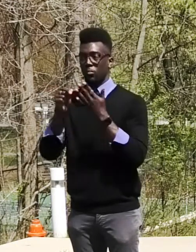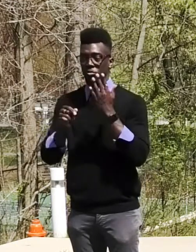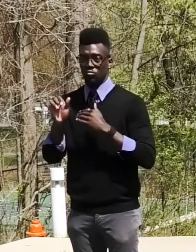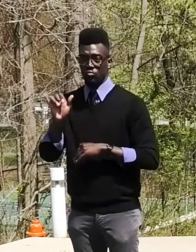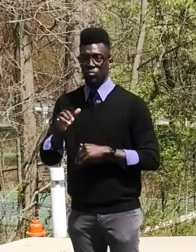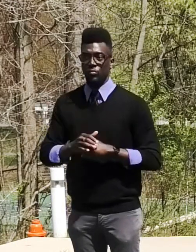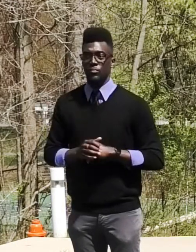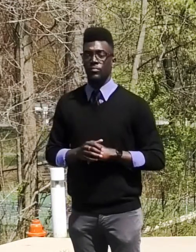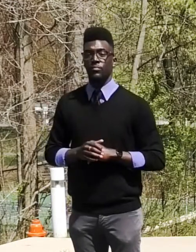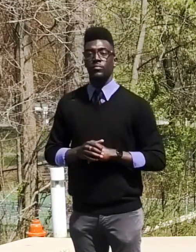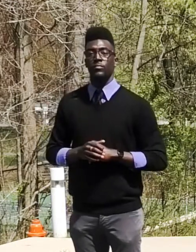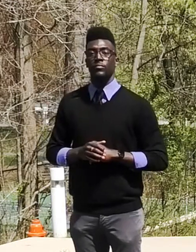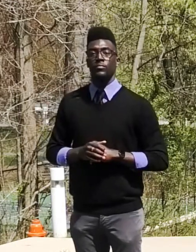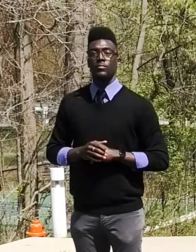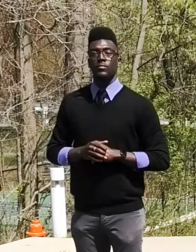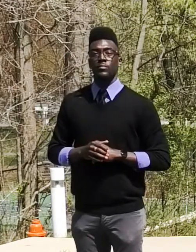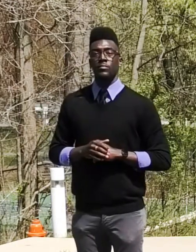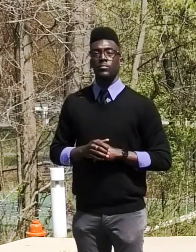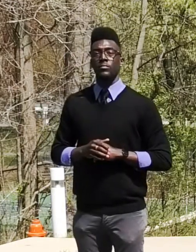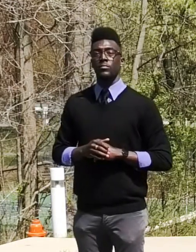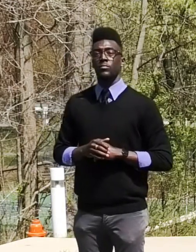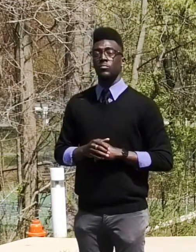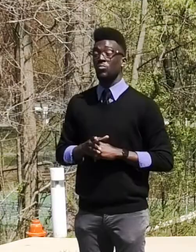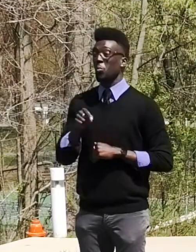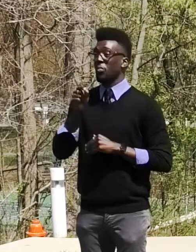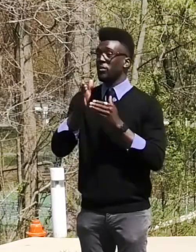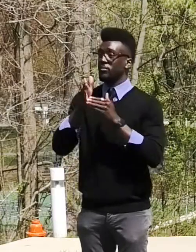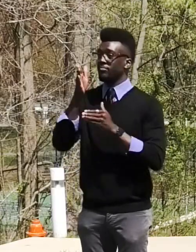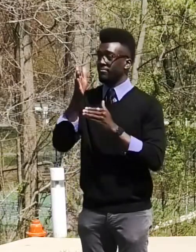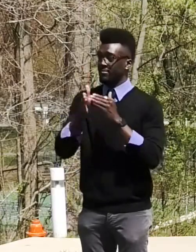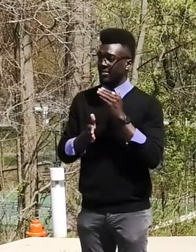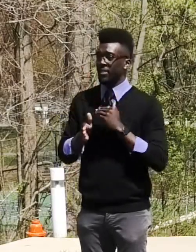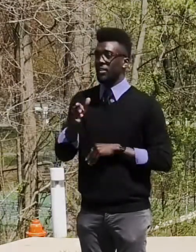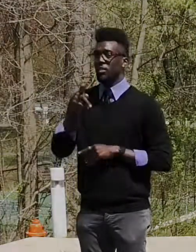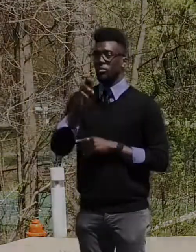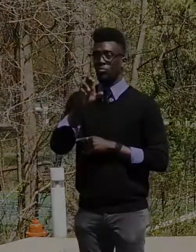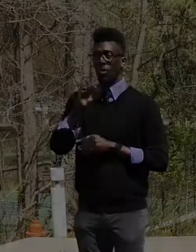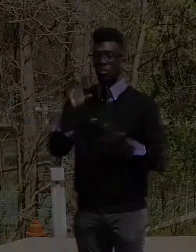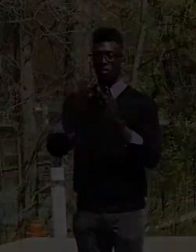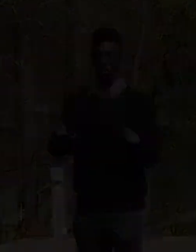And so this ends the press conference for today. Thank you so much.